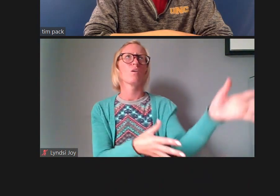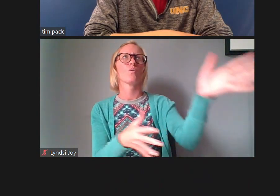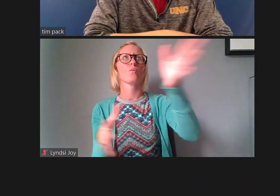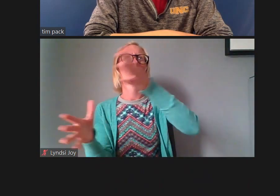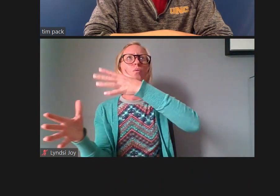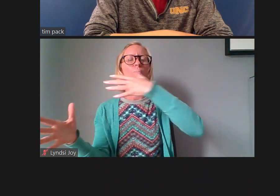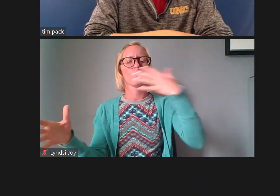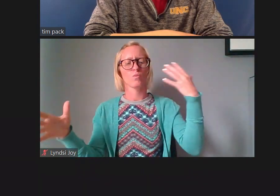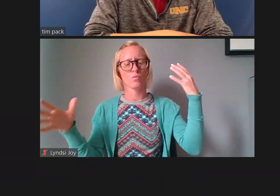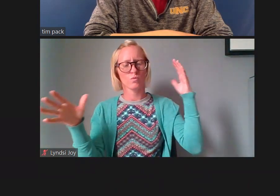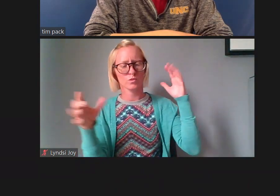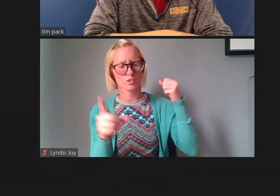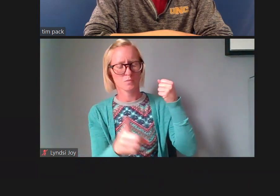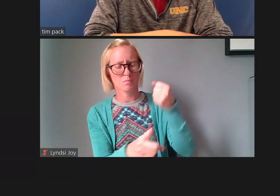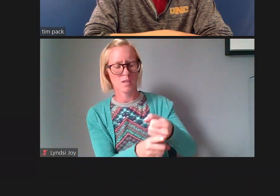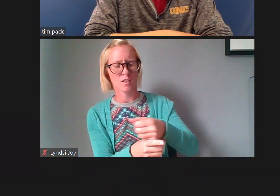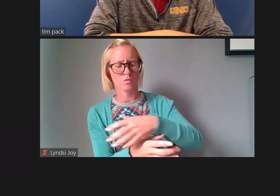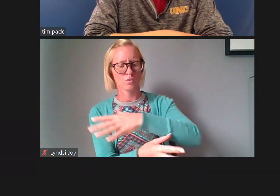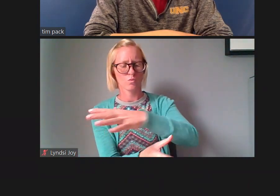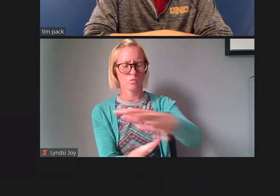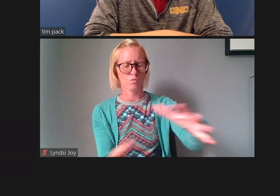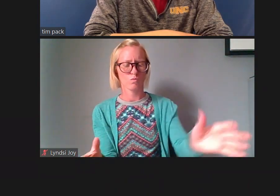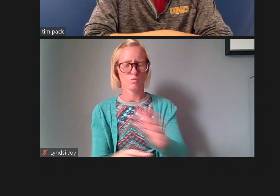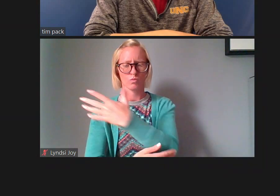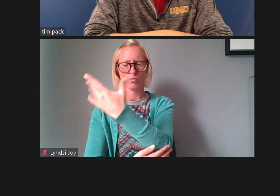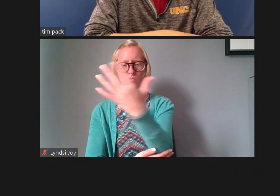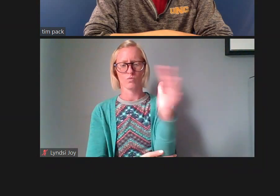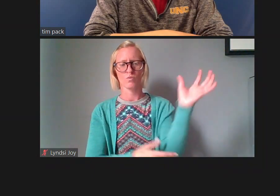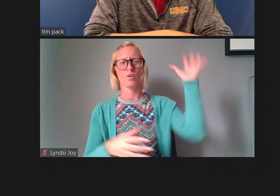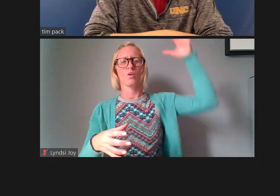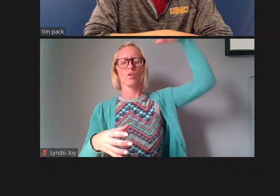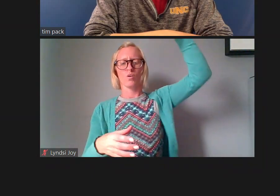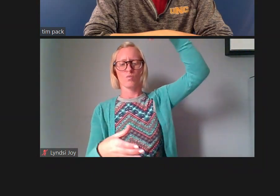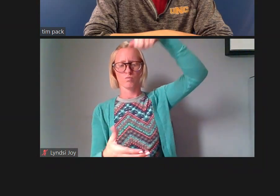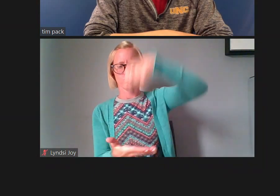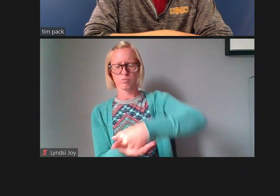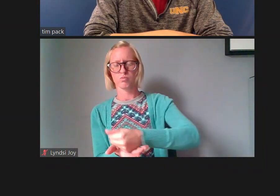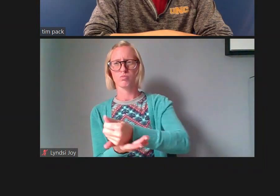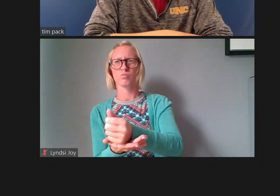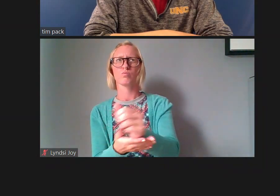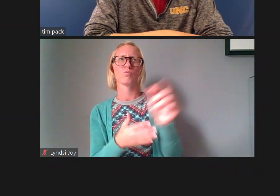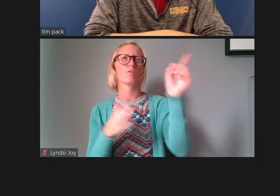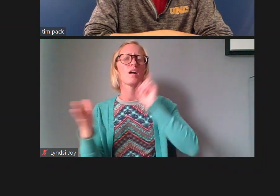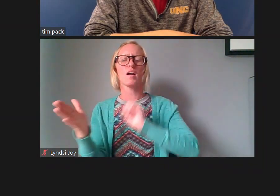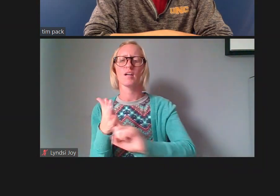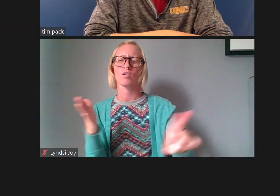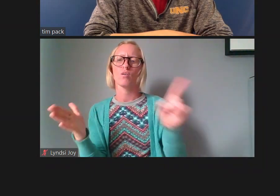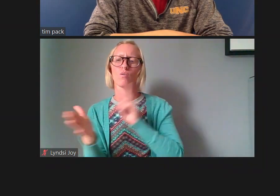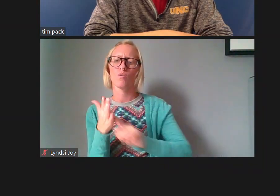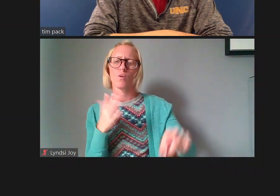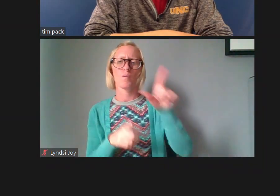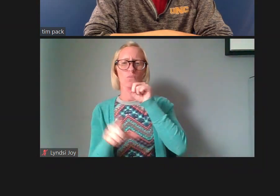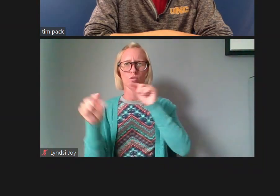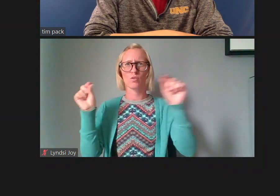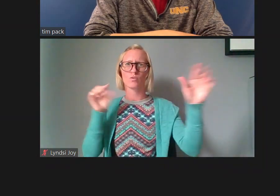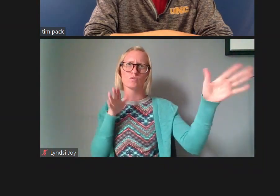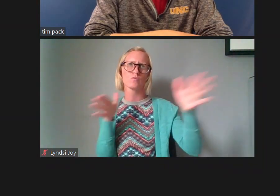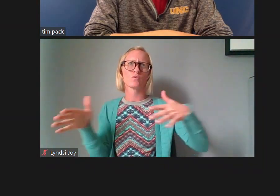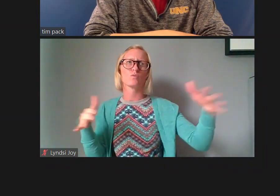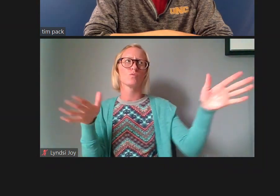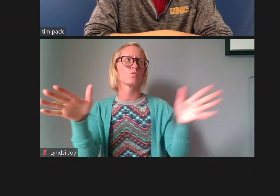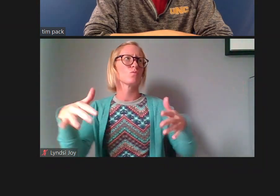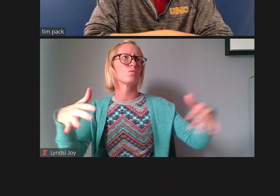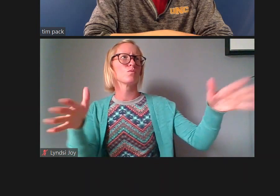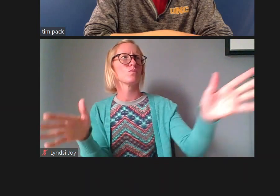and smashed a deep hole in the canopy of the forest. Echoes and birds flew, white and pink dust floated. The